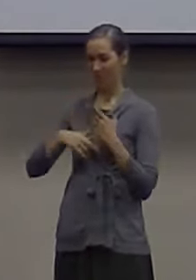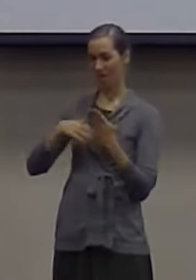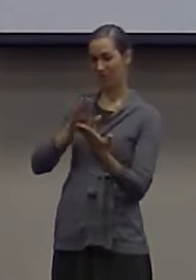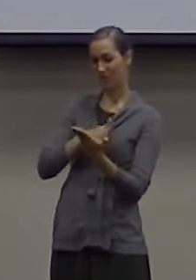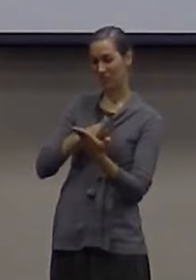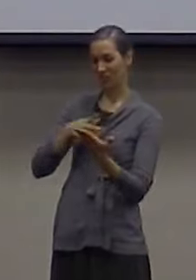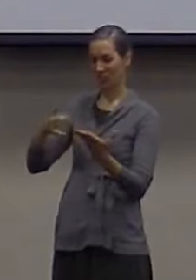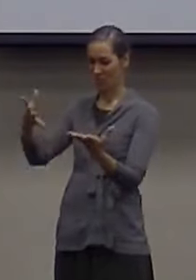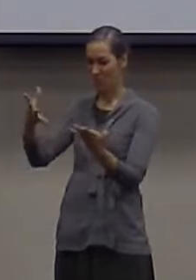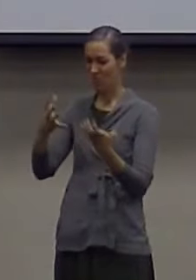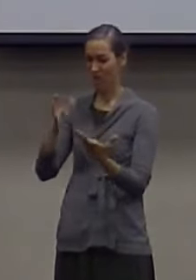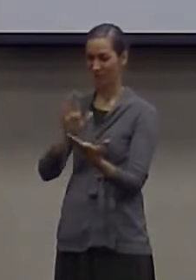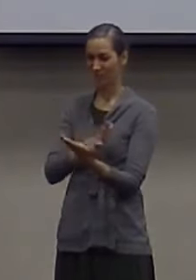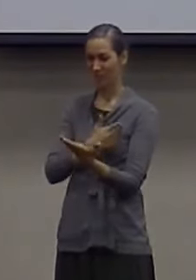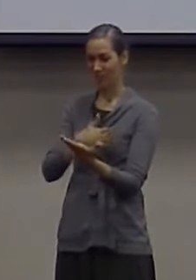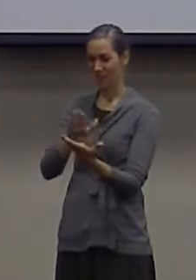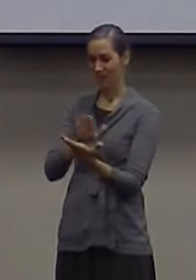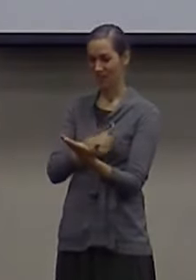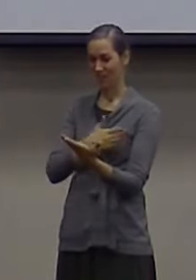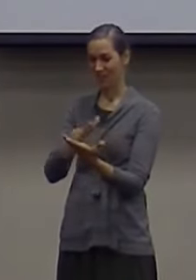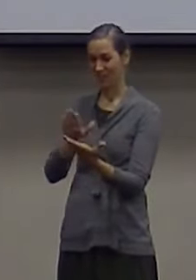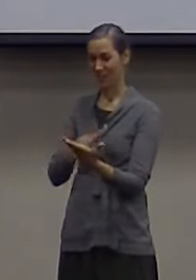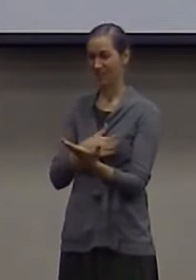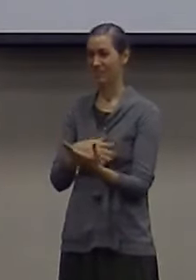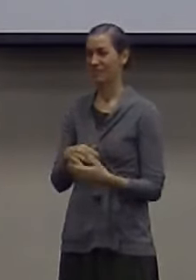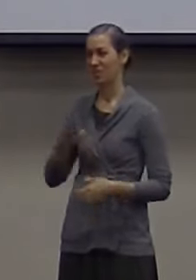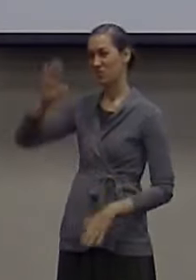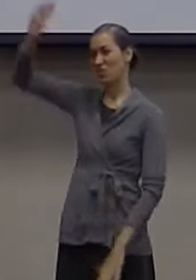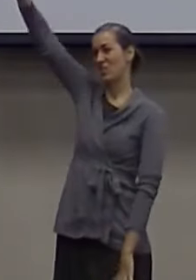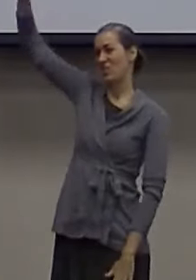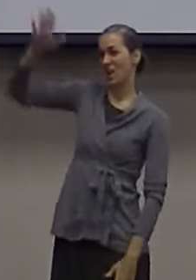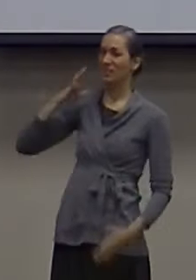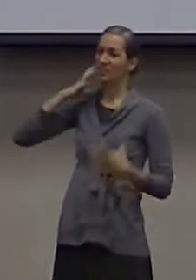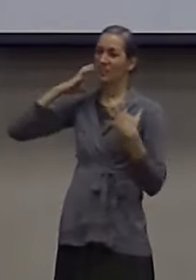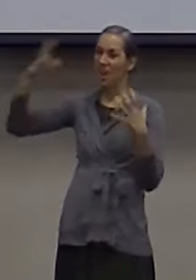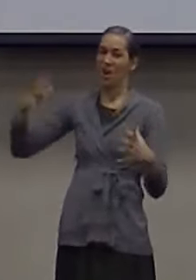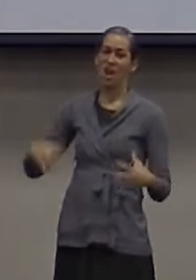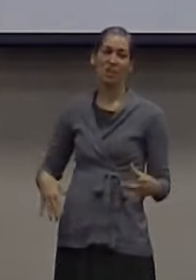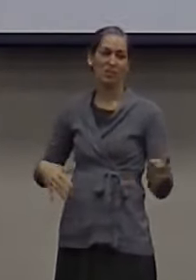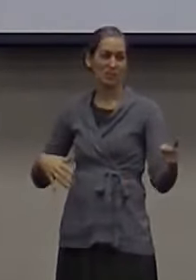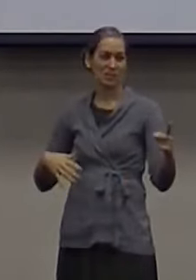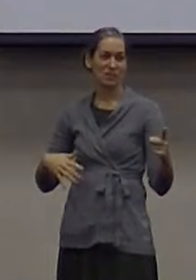sung there? So, what are some songs? Just again, raise your hands or shout them out.